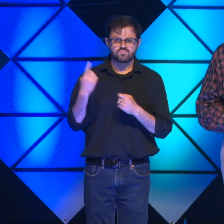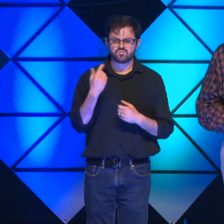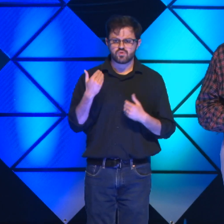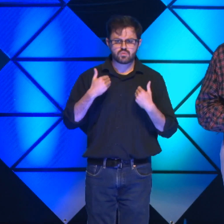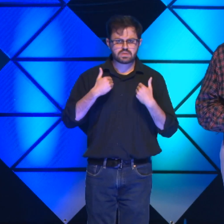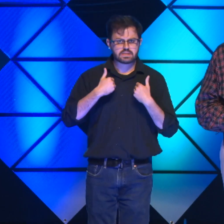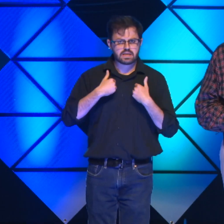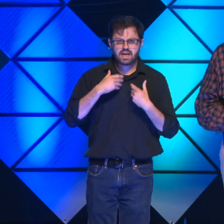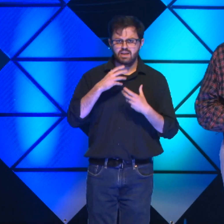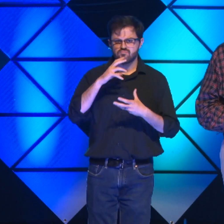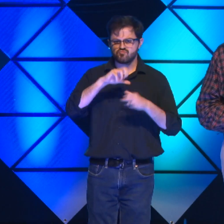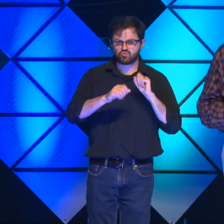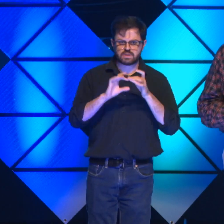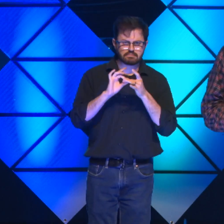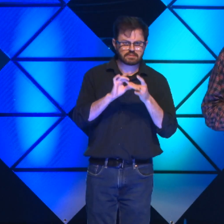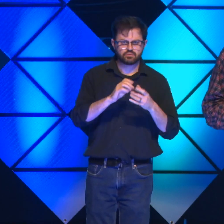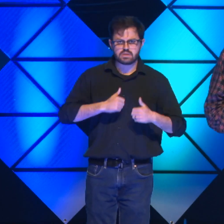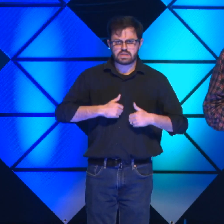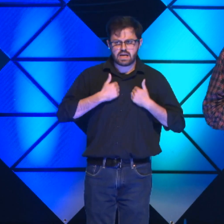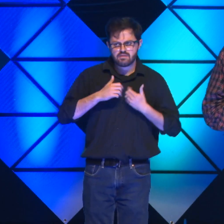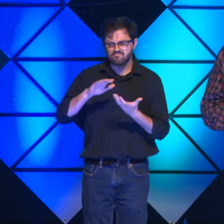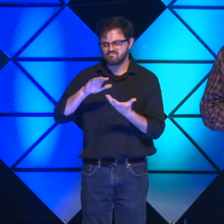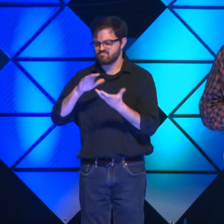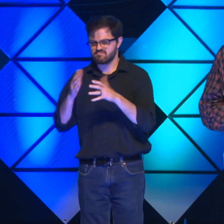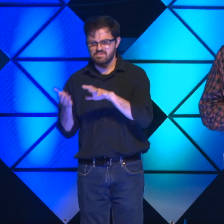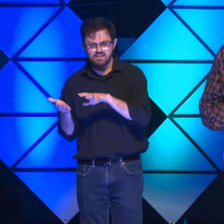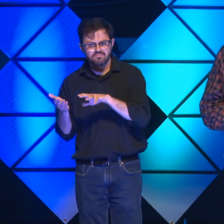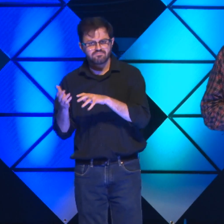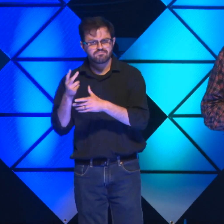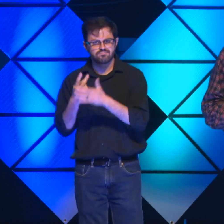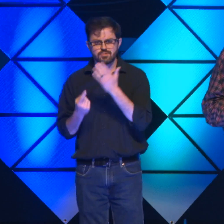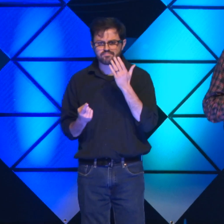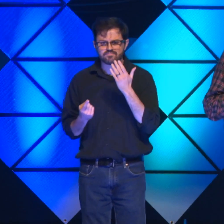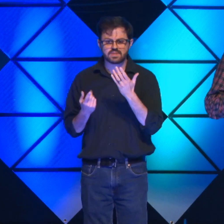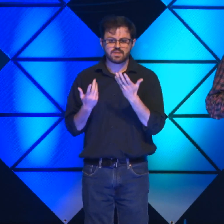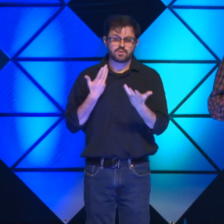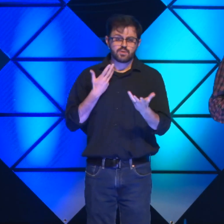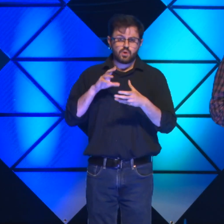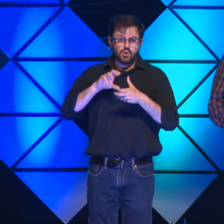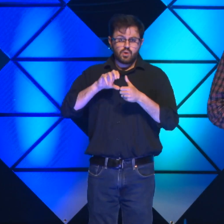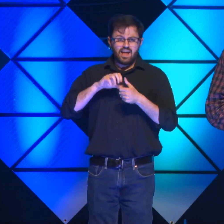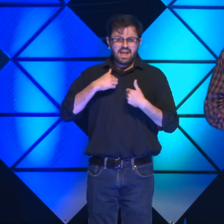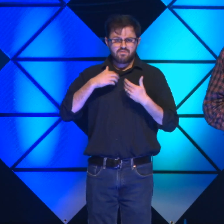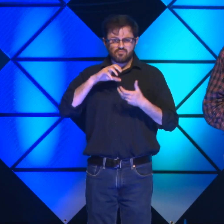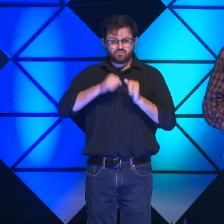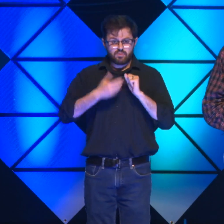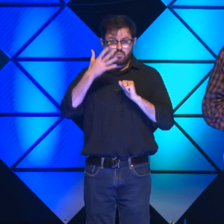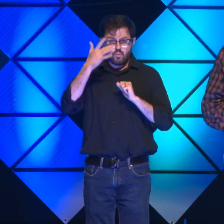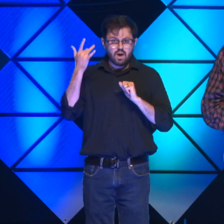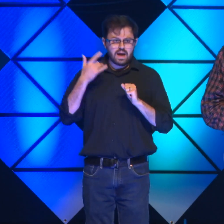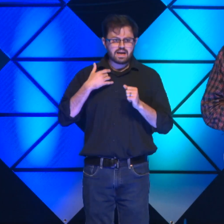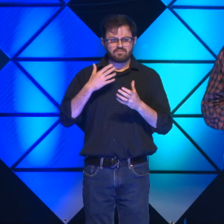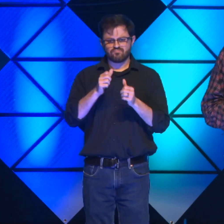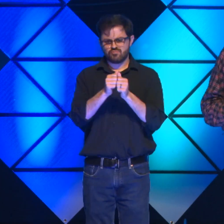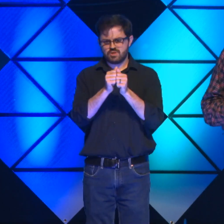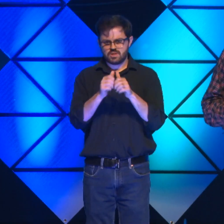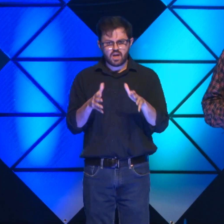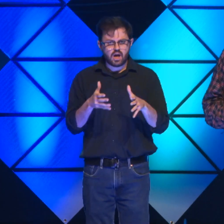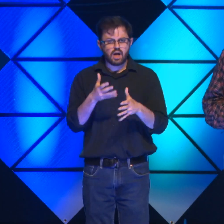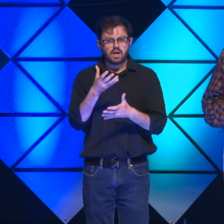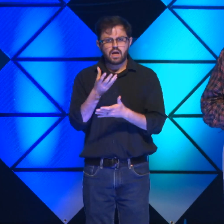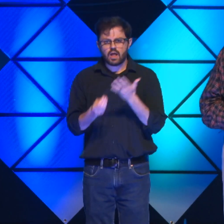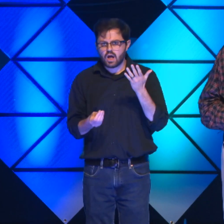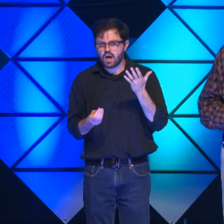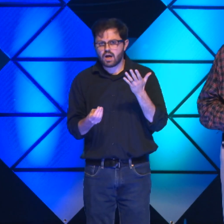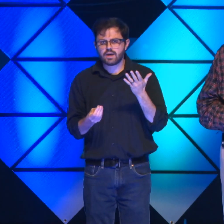death. We grieve for loss. Maybe that's the loss of a loved one. Maybe